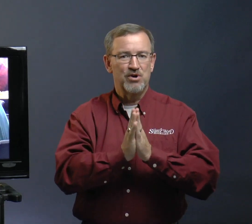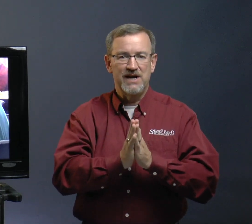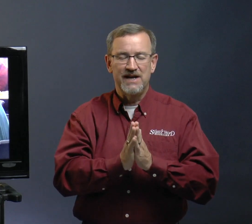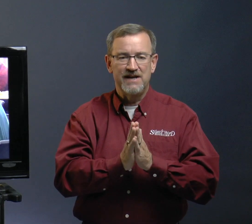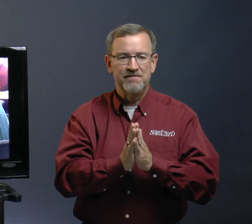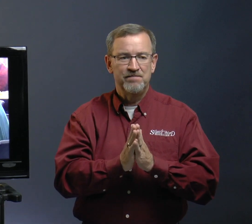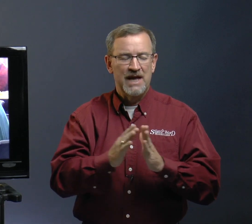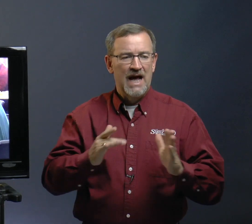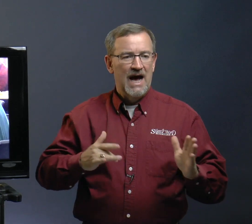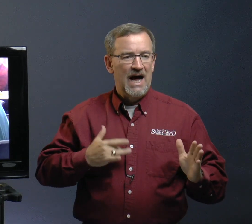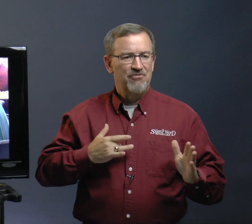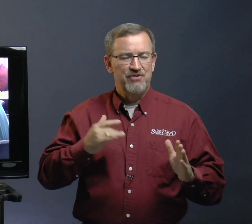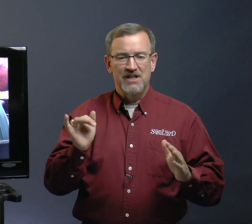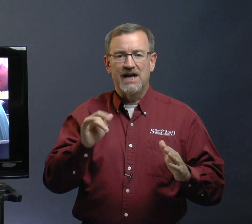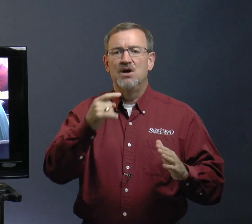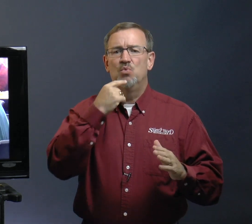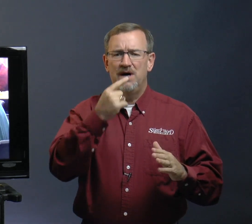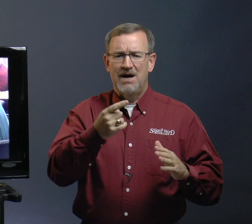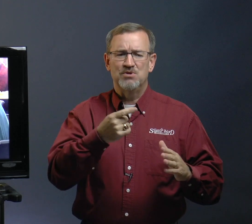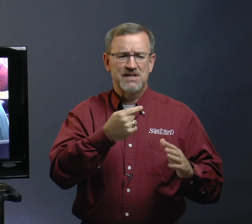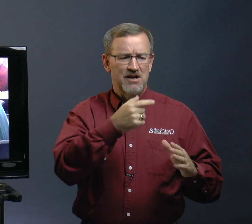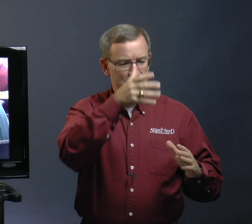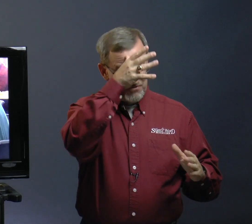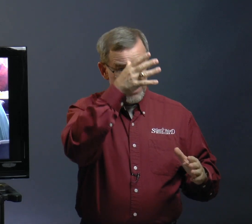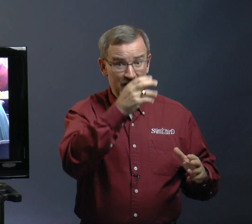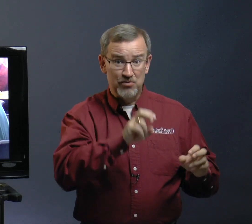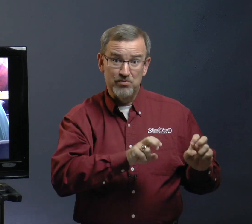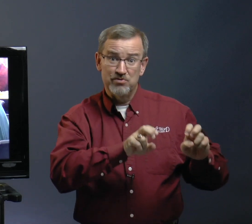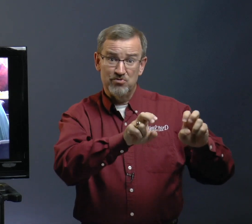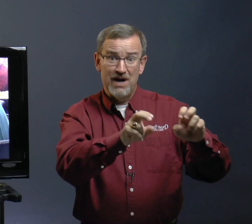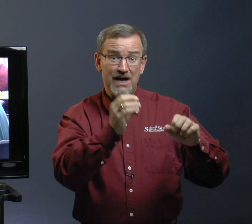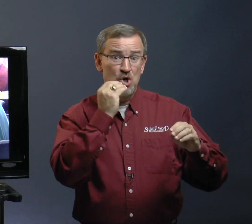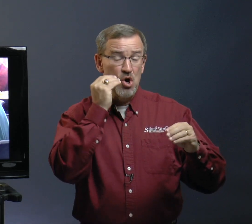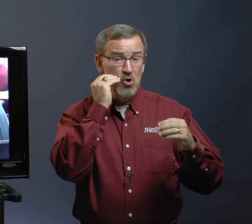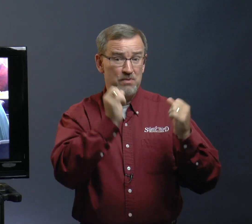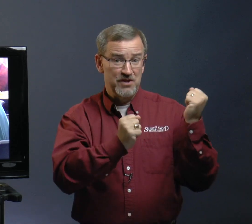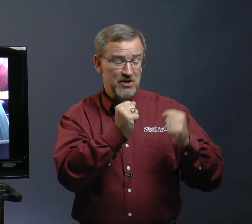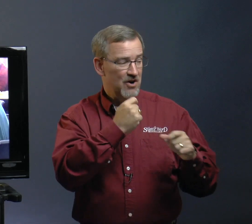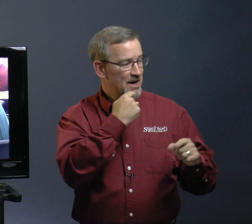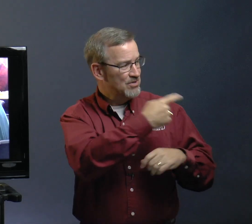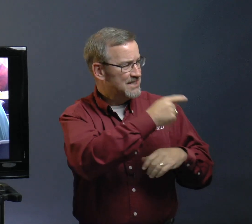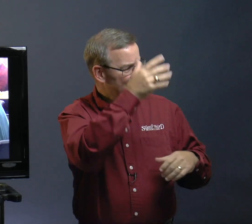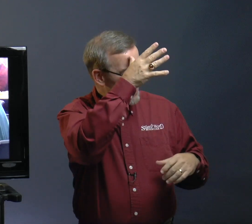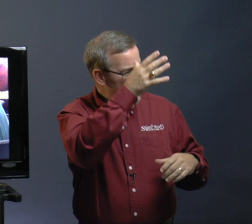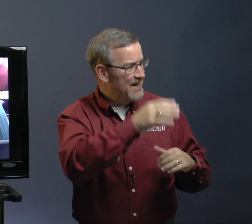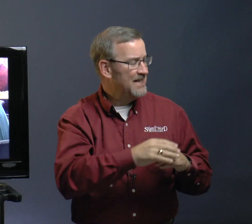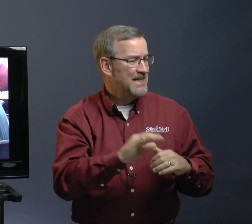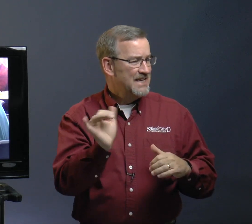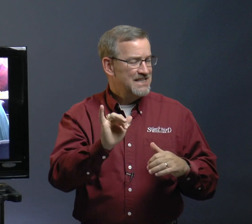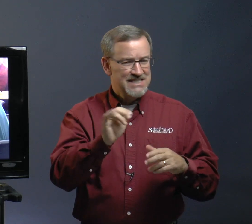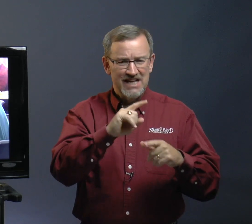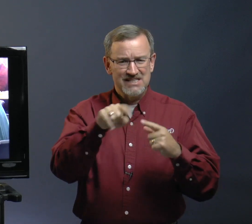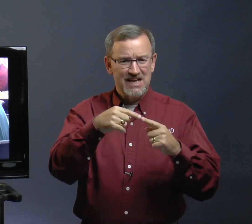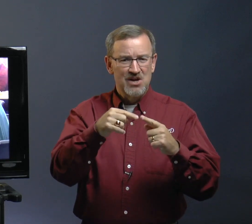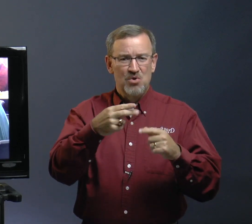pray. I felt like, I would tell my father when we were riding home in the car, I would say, "Dad, it sounds like